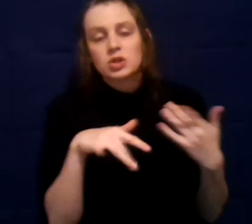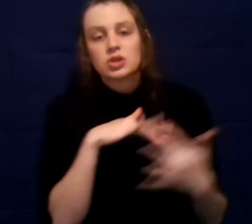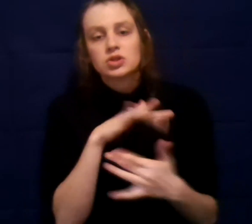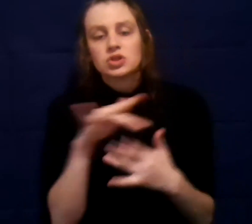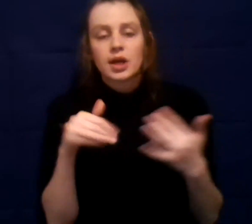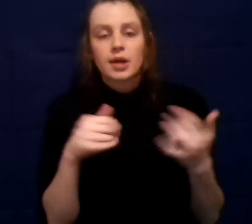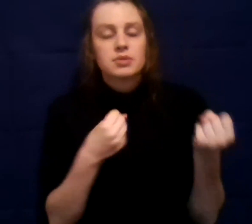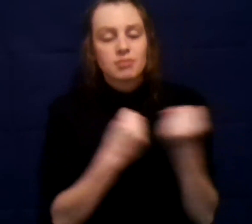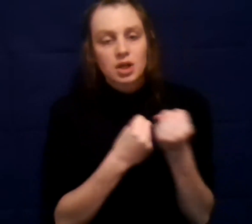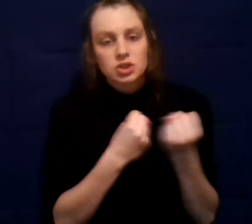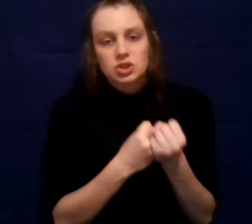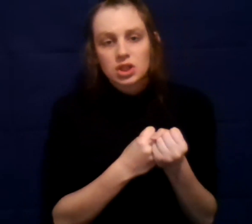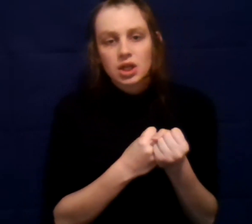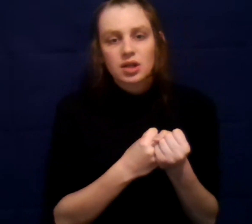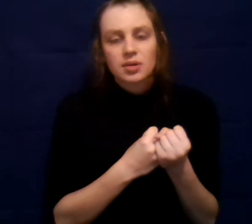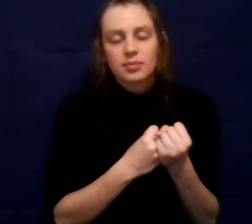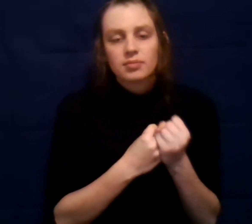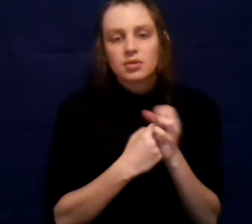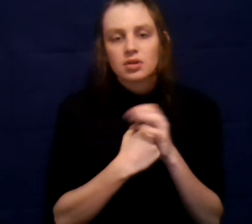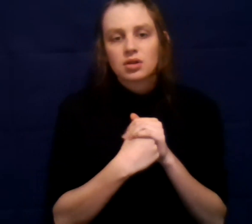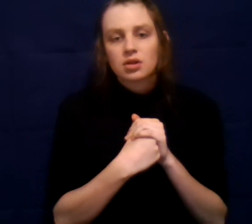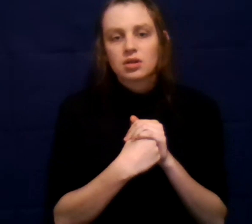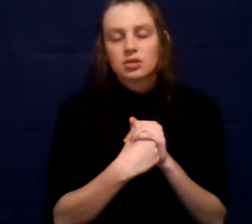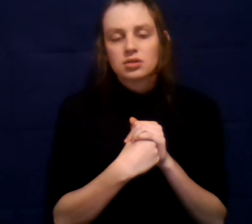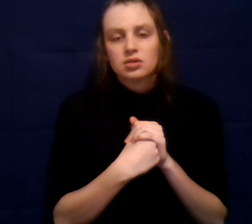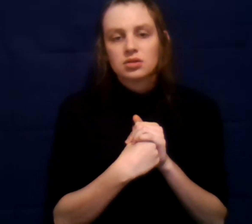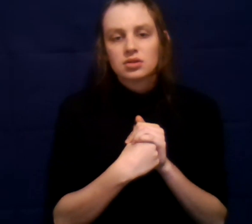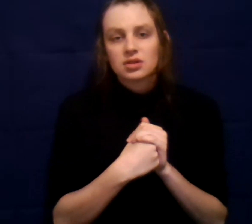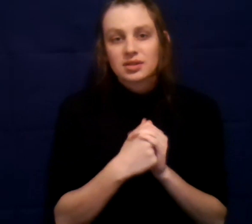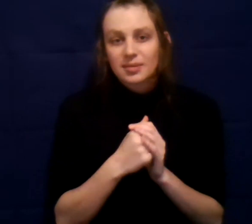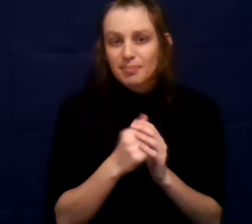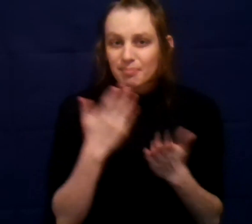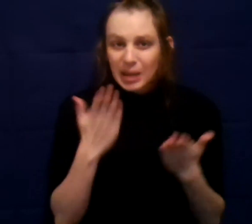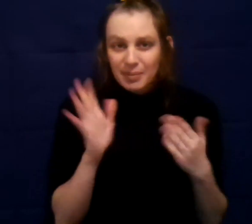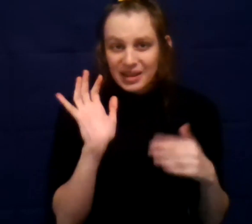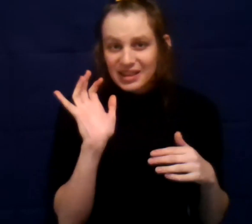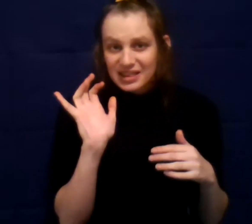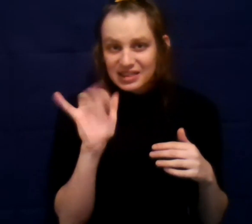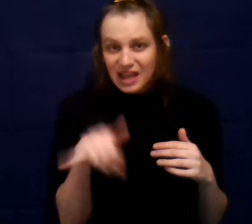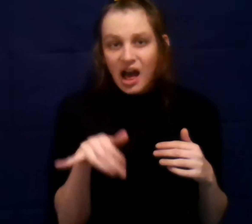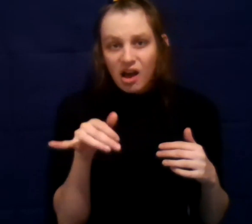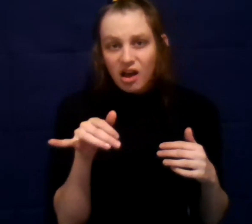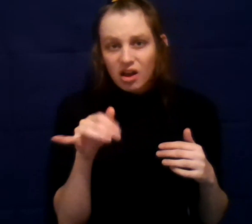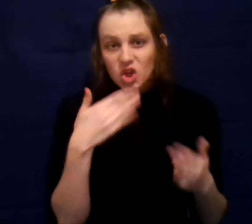sponsorship and stuff. Um, can that be considered a topic? yeah,